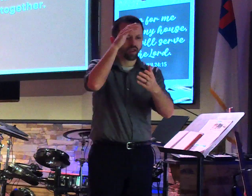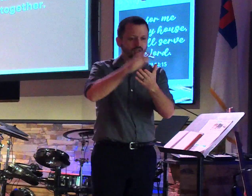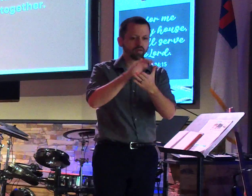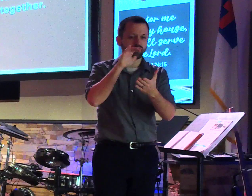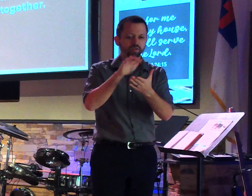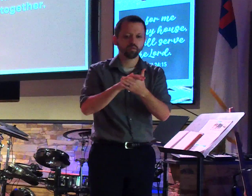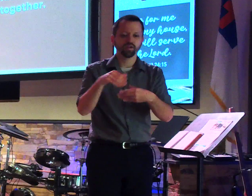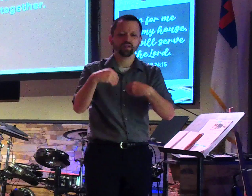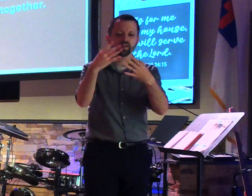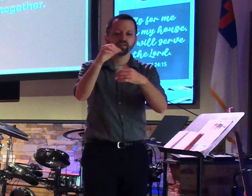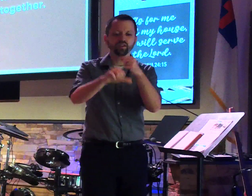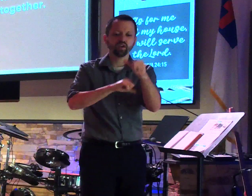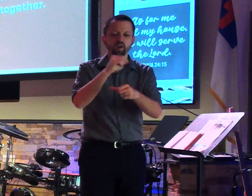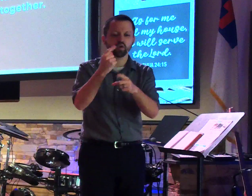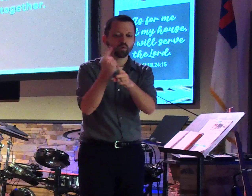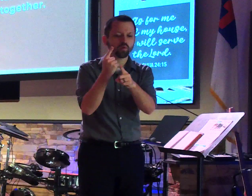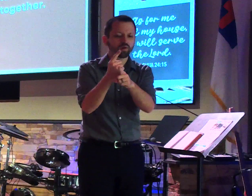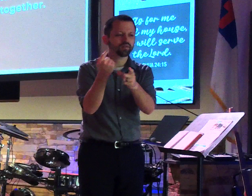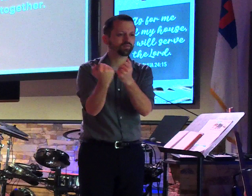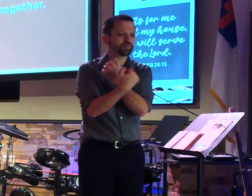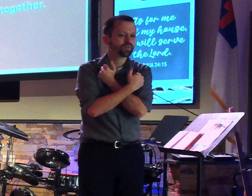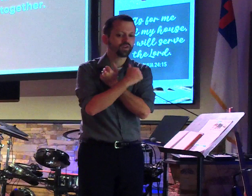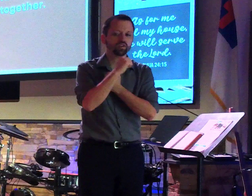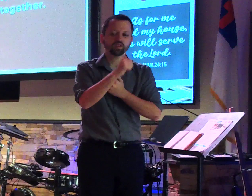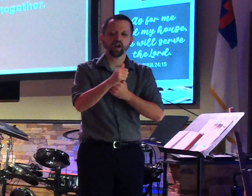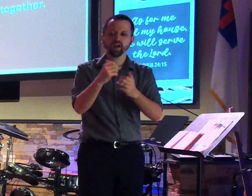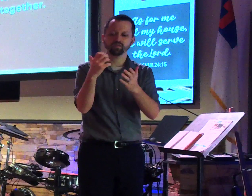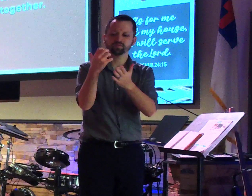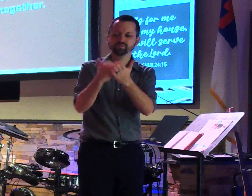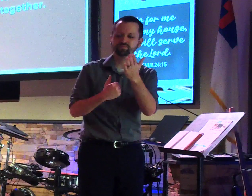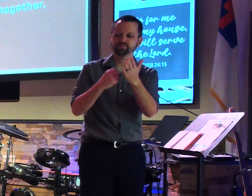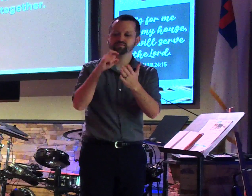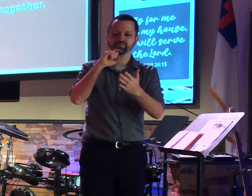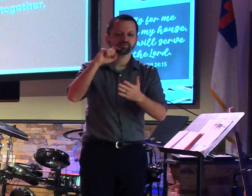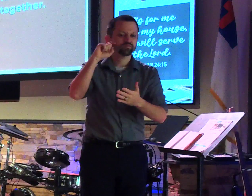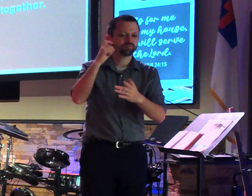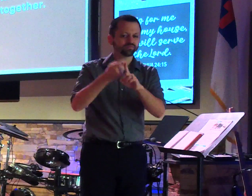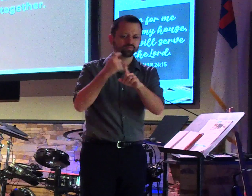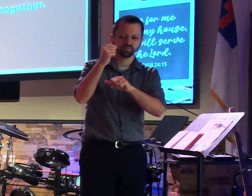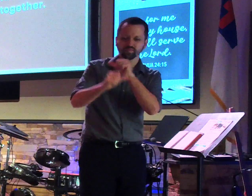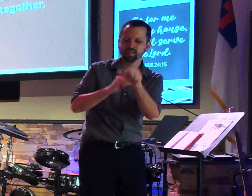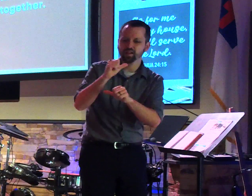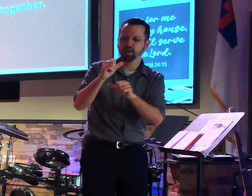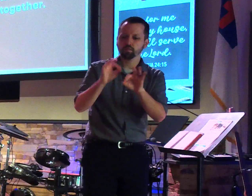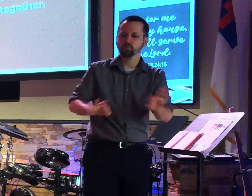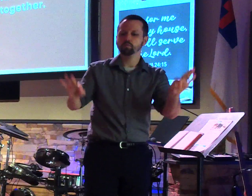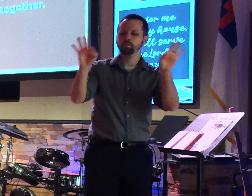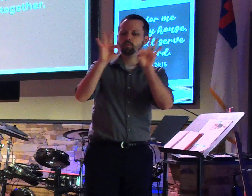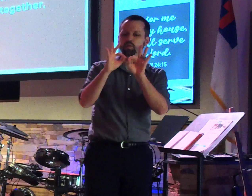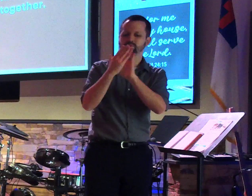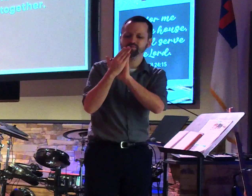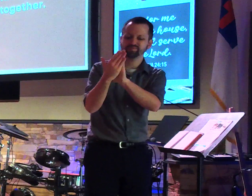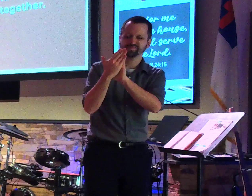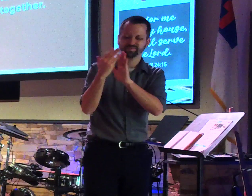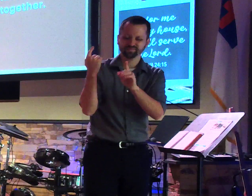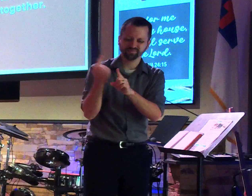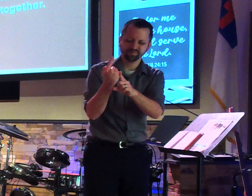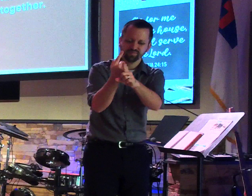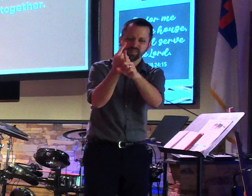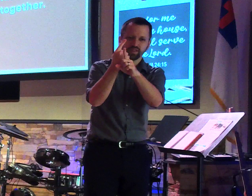affection. Talks about not depriving each other sexually and the importance of coming together regularly so Satan doesn't tempt